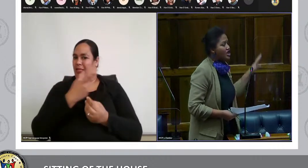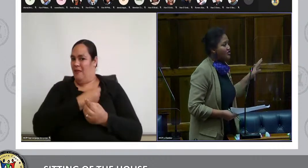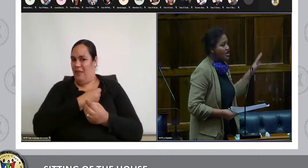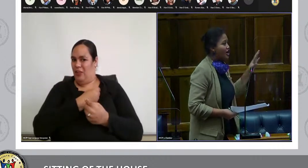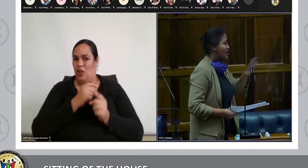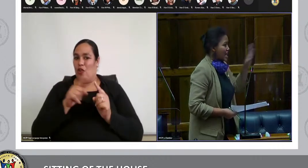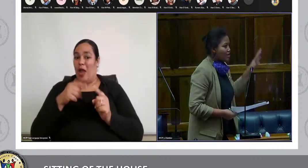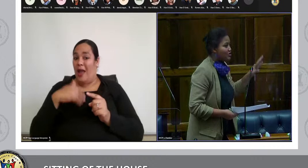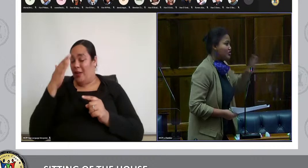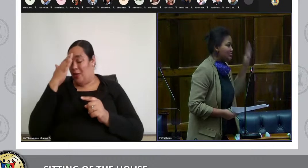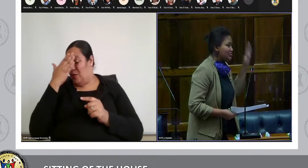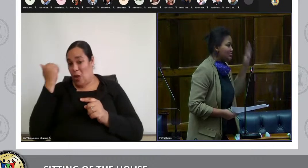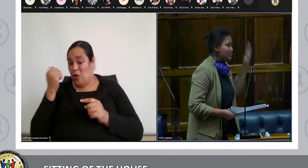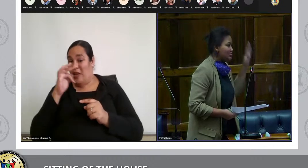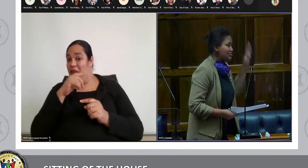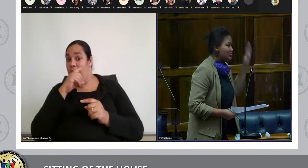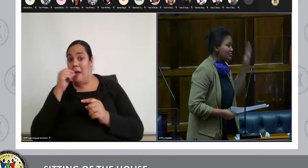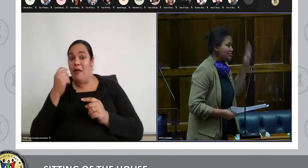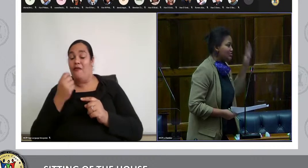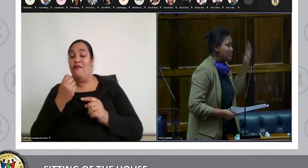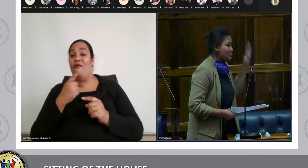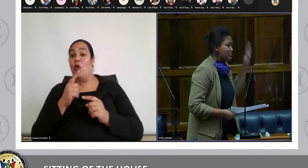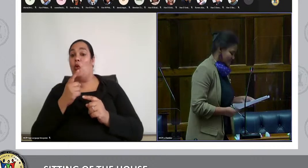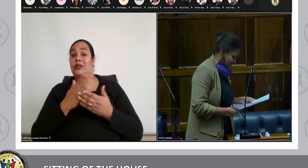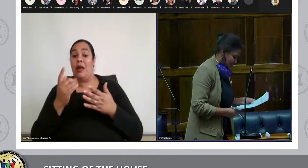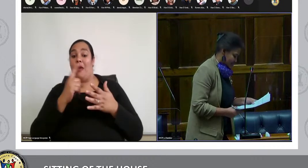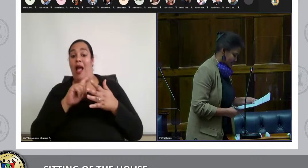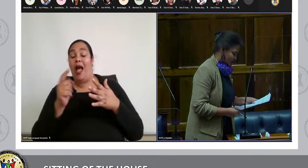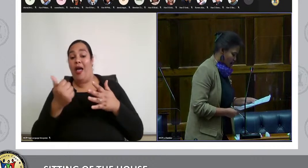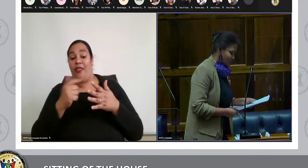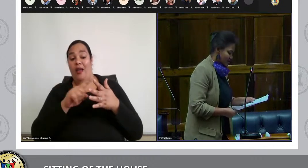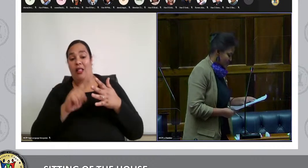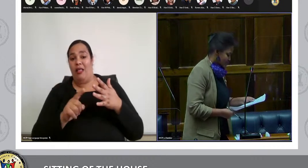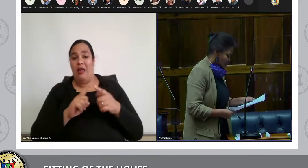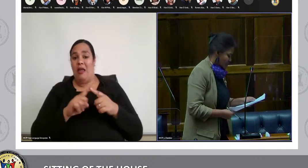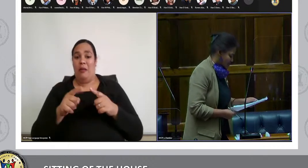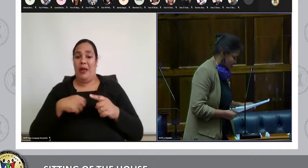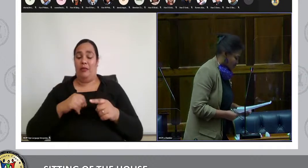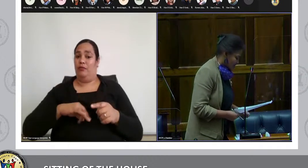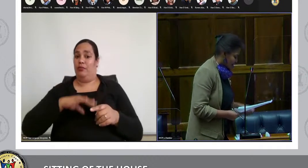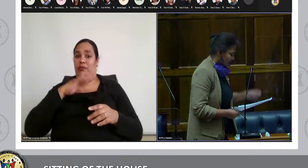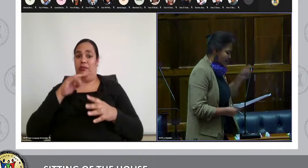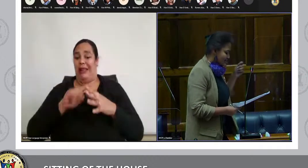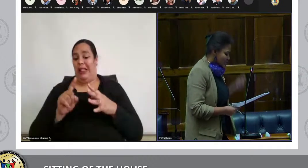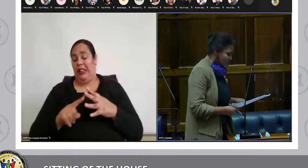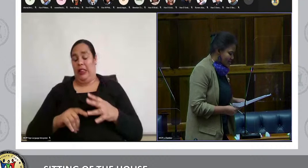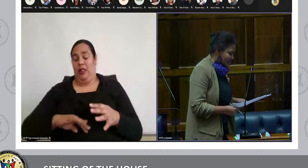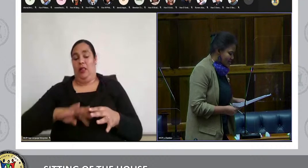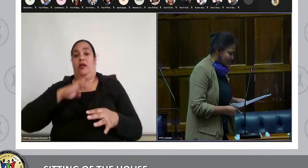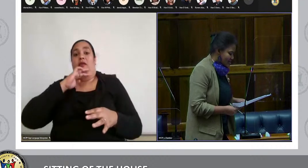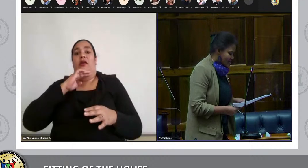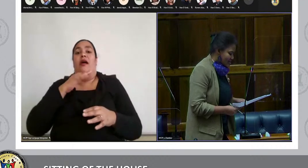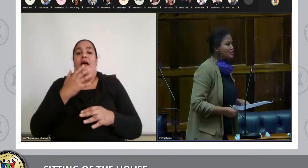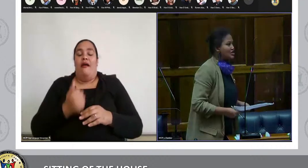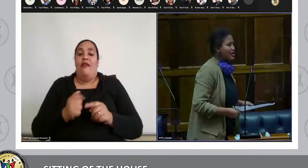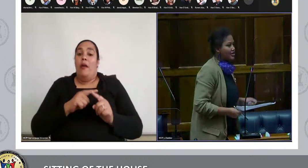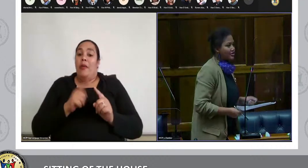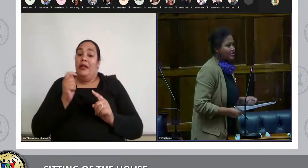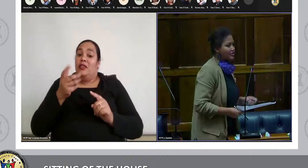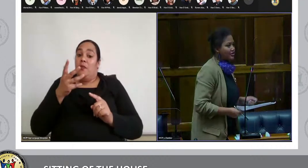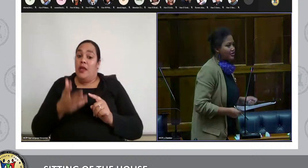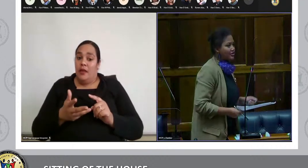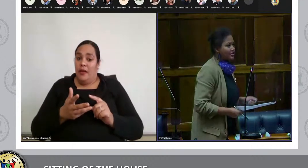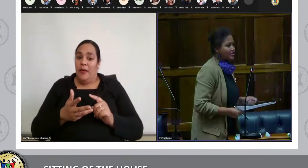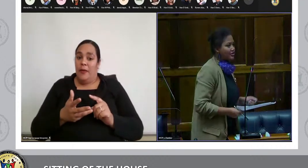So I don't know if there are names for some of the other isms, but it reeks of these many isms. And Speaker, in terms